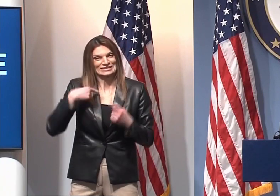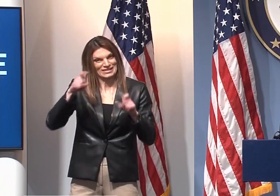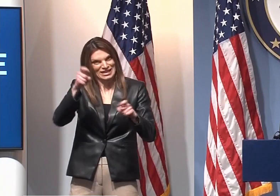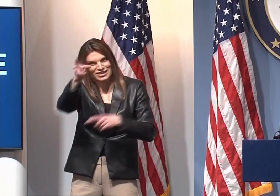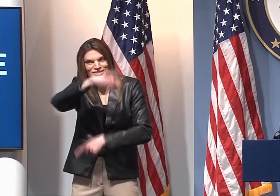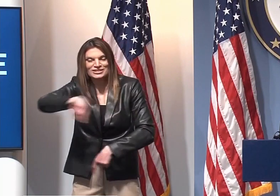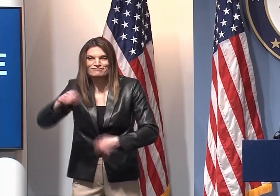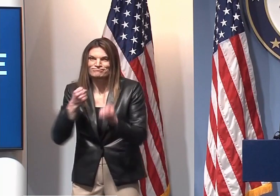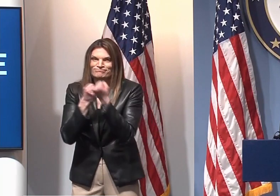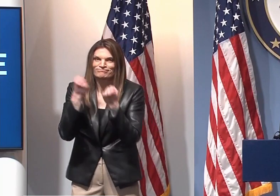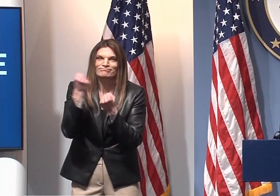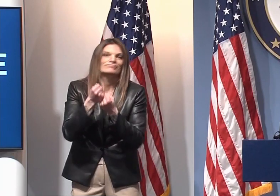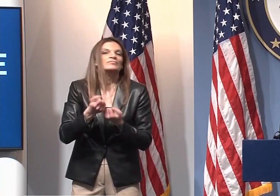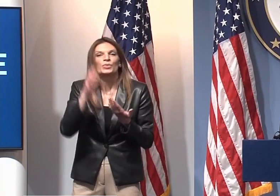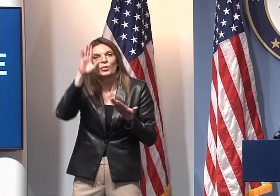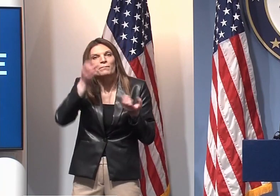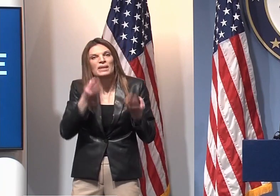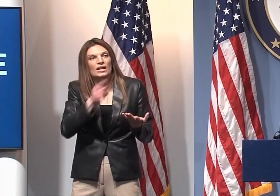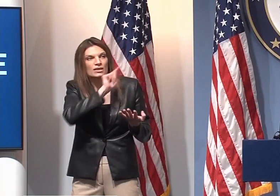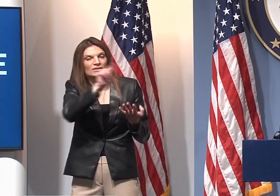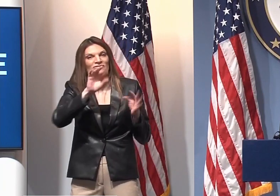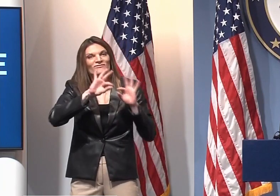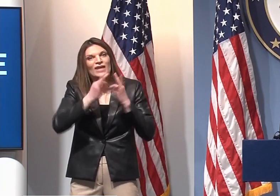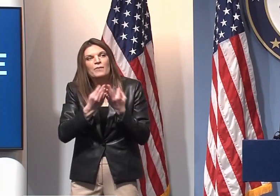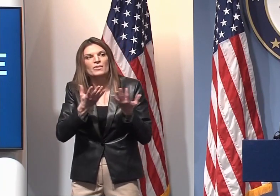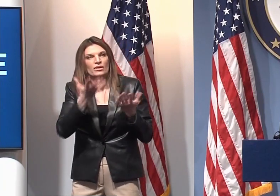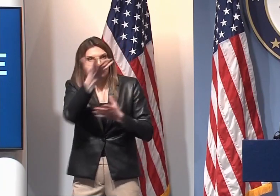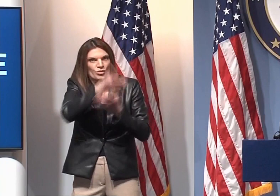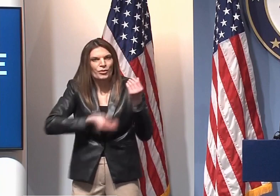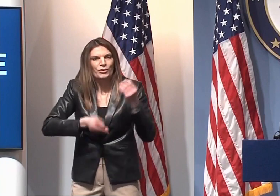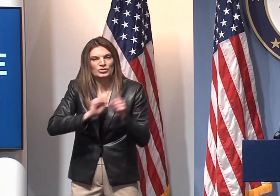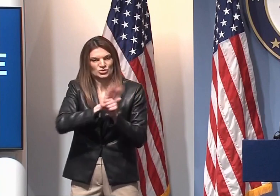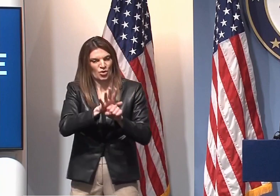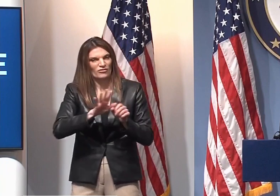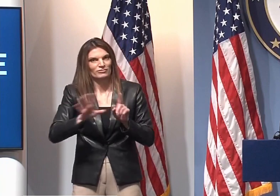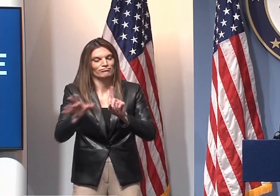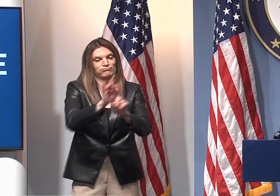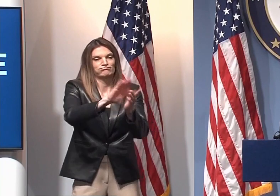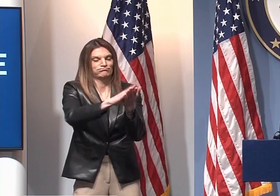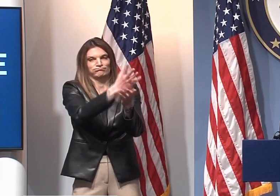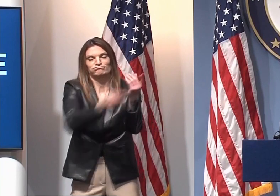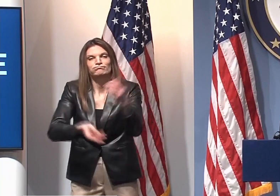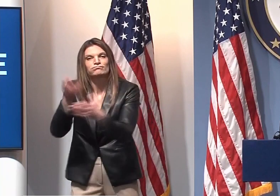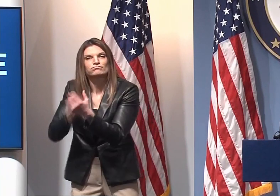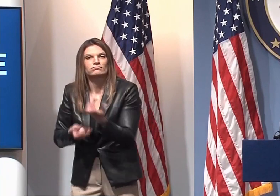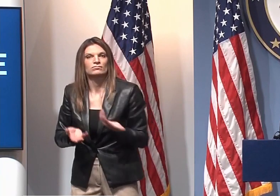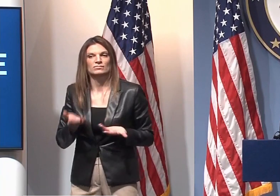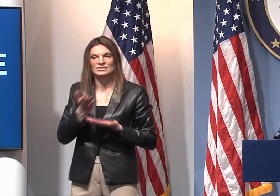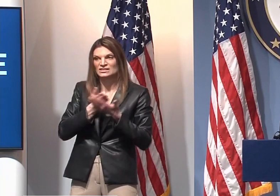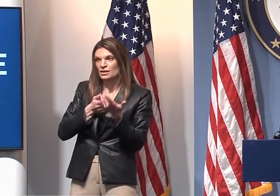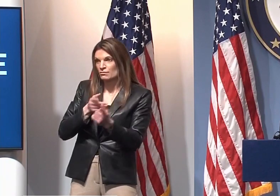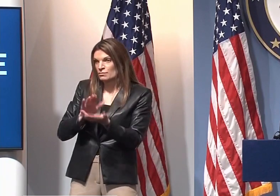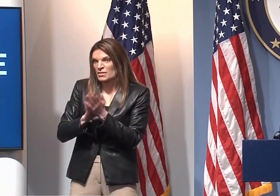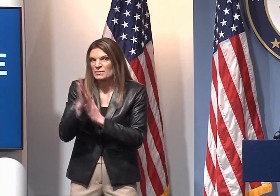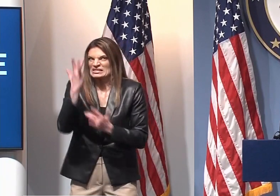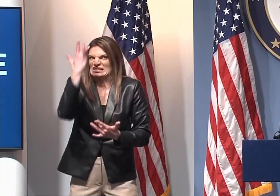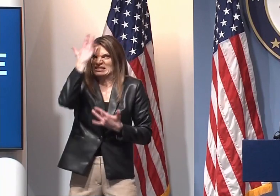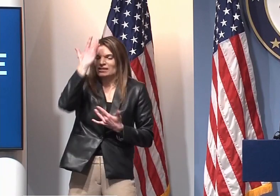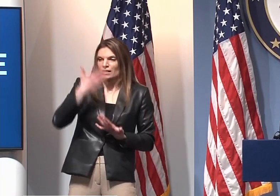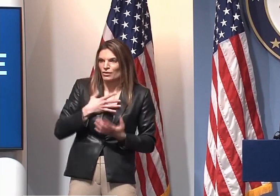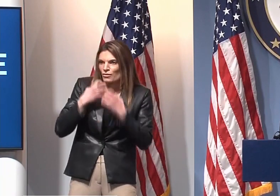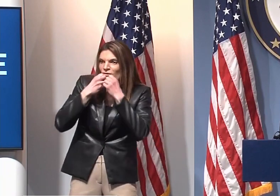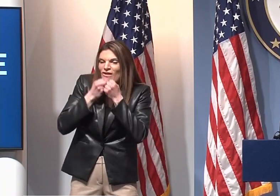Families continue to lose their loved ones to COVID-19 and or struggle to cope with loved ones who are getting very sick